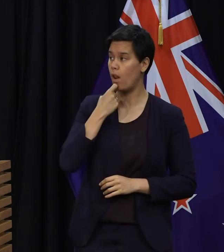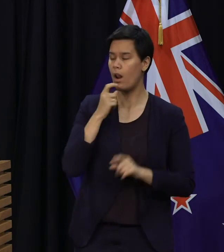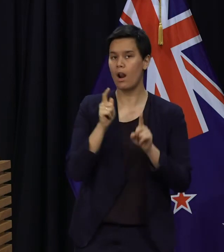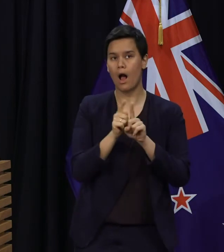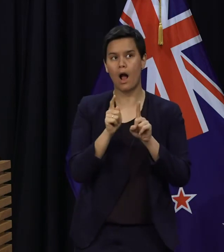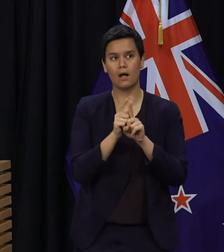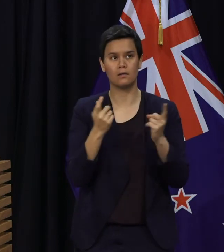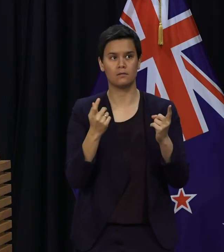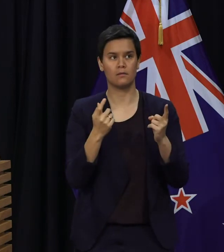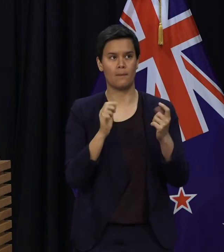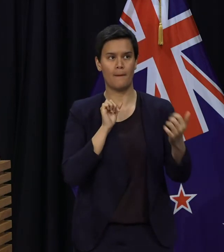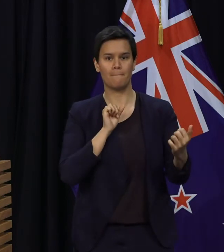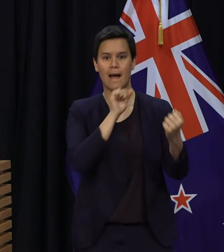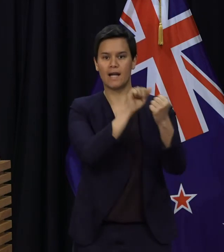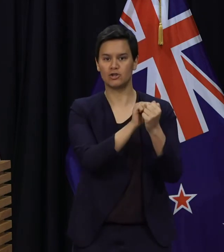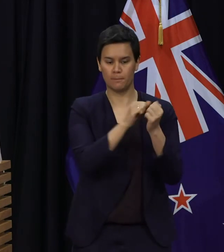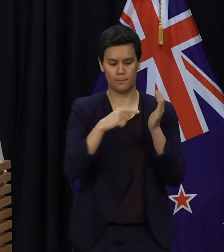or,